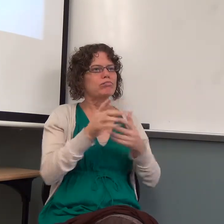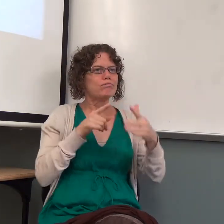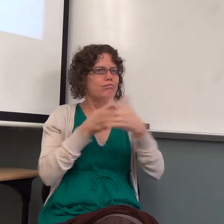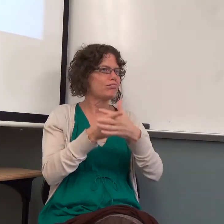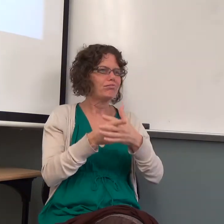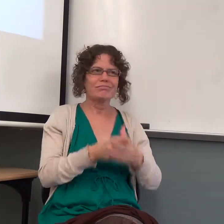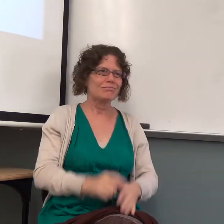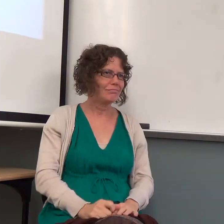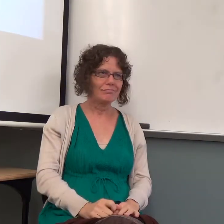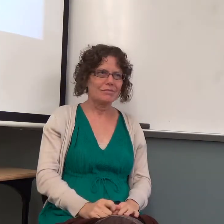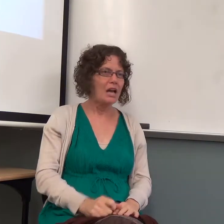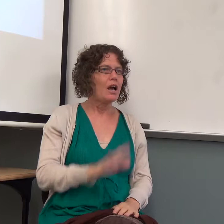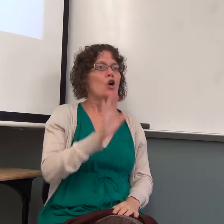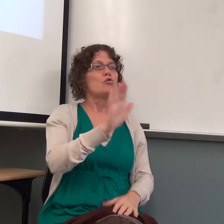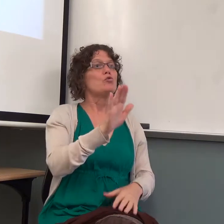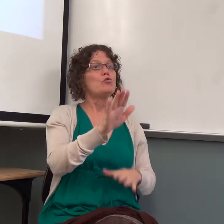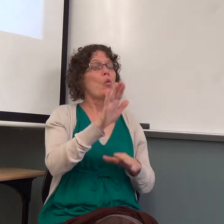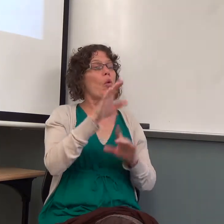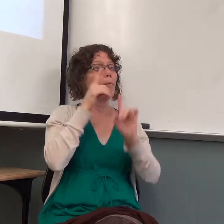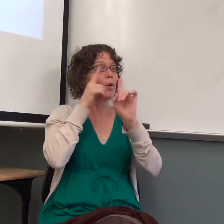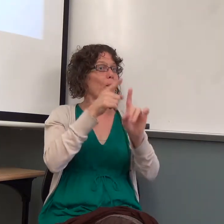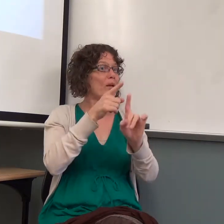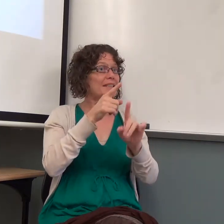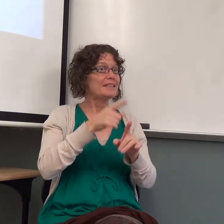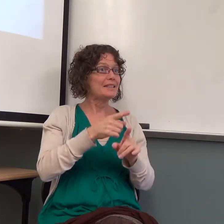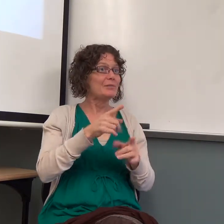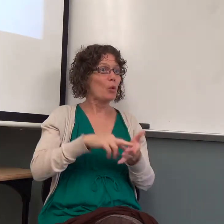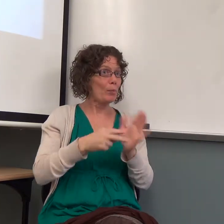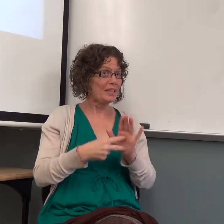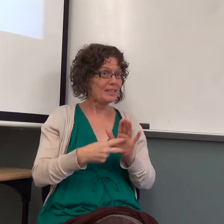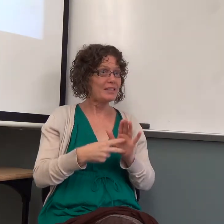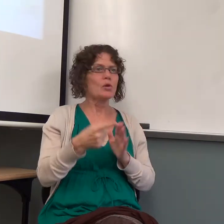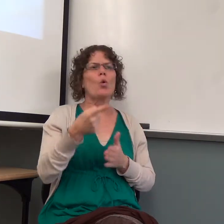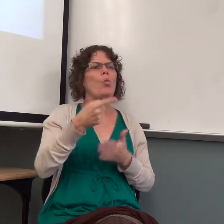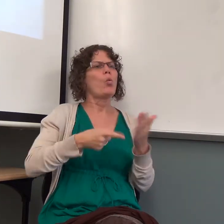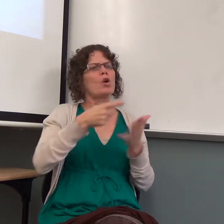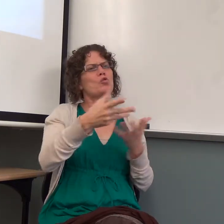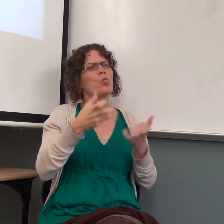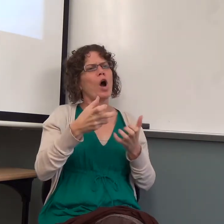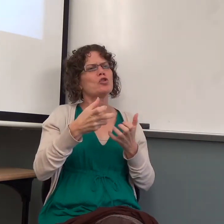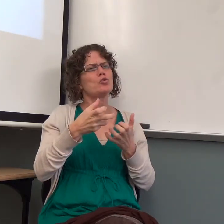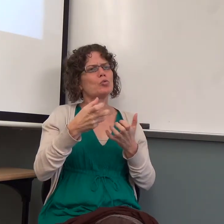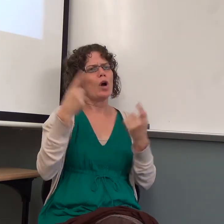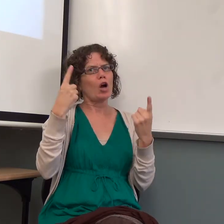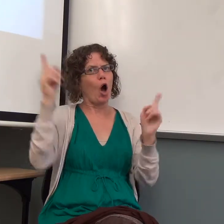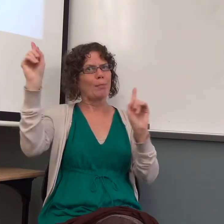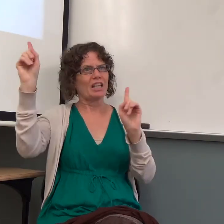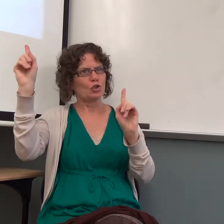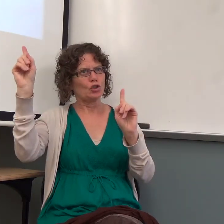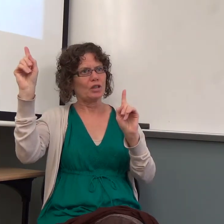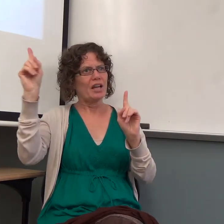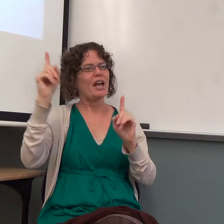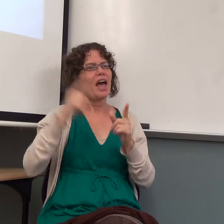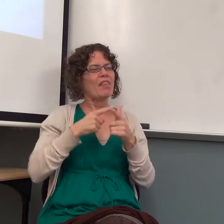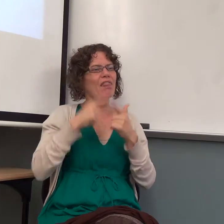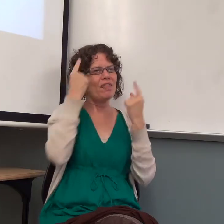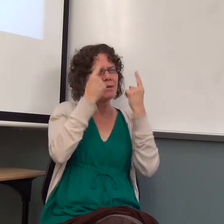think about what it is you want to accomplish with your writing, and then to start to think about the reasons for writing. We're going to talk